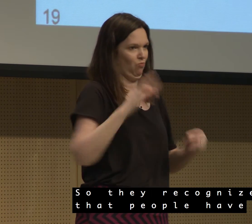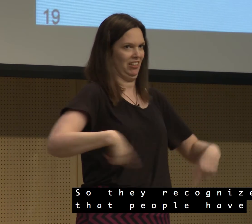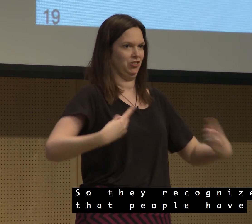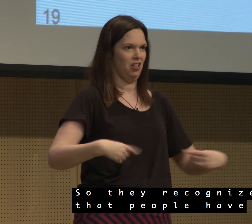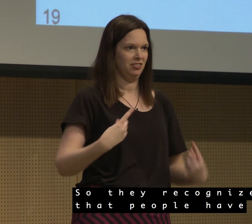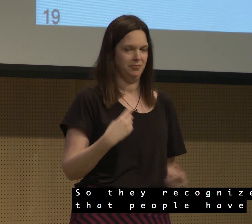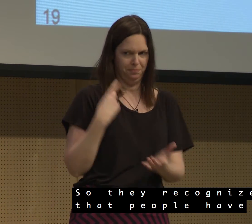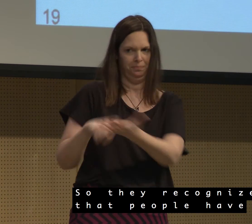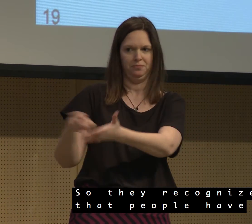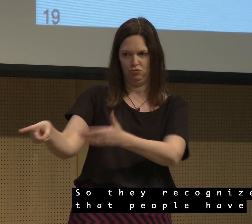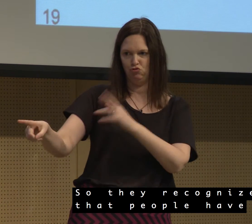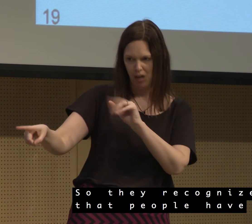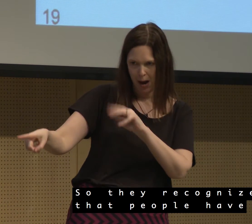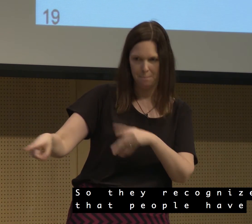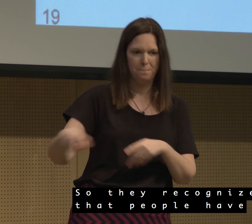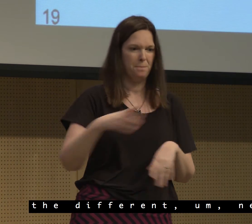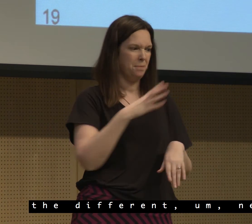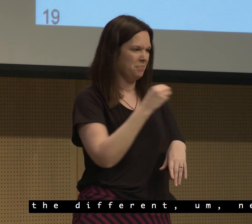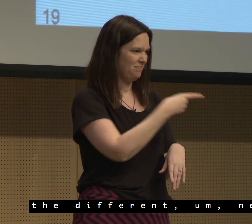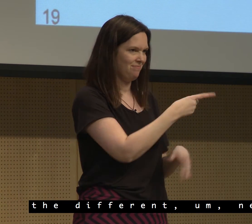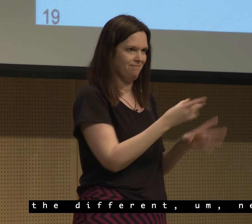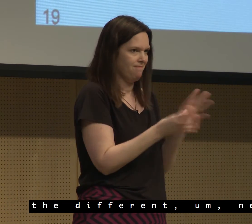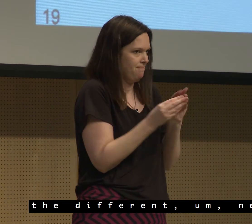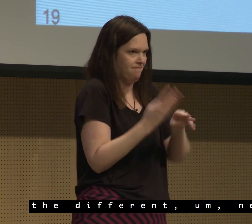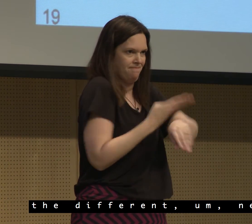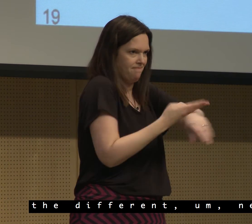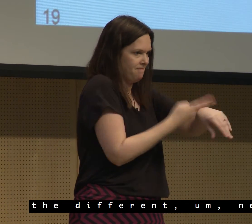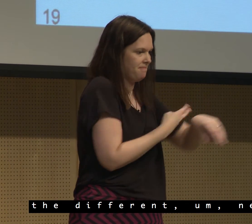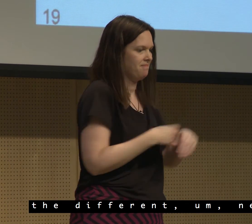they recognize that people have the different needs.